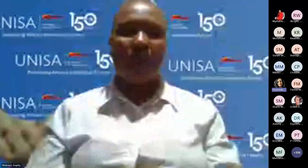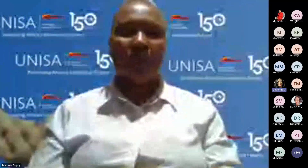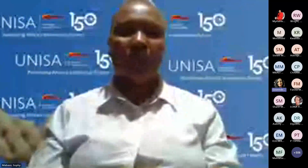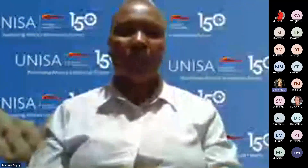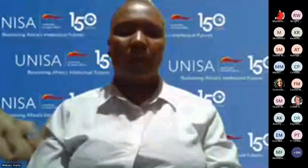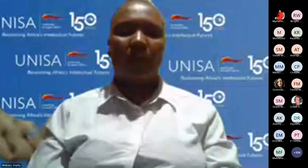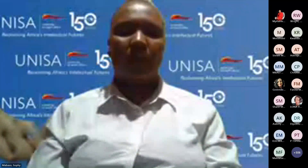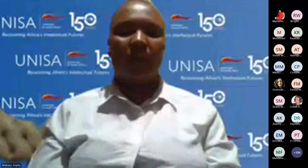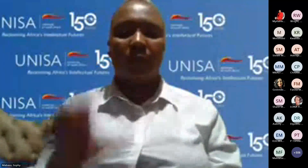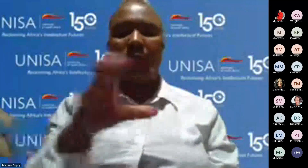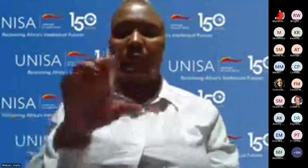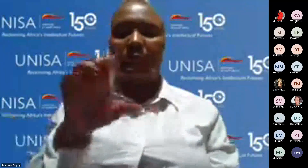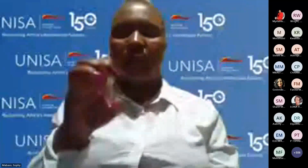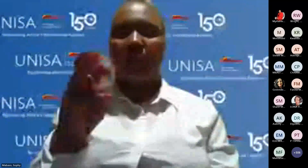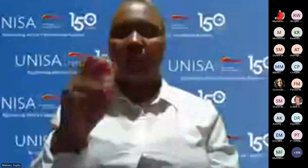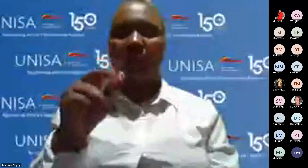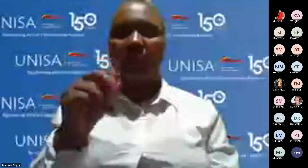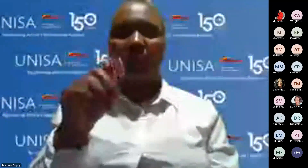Clementine.